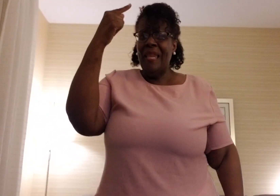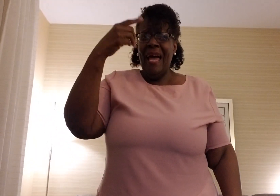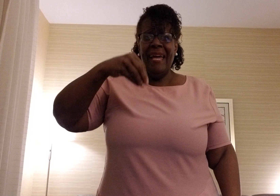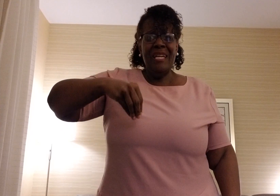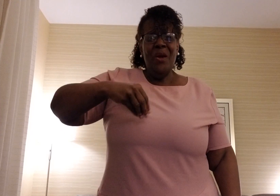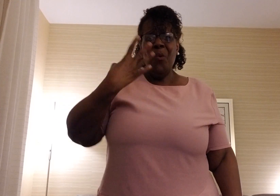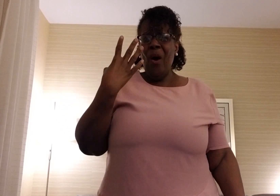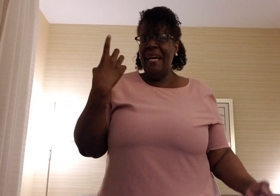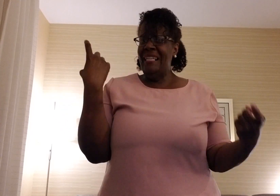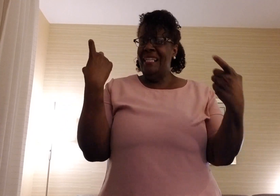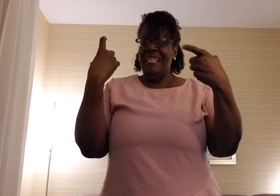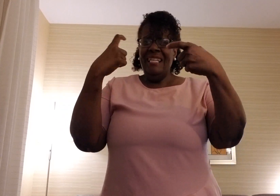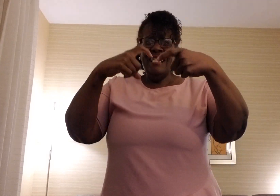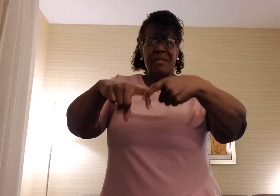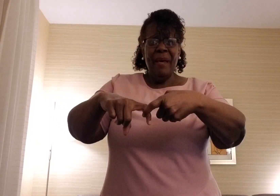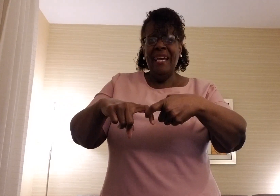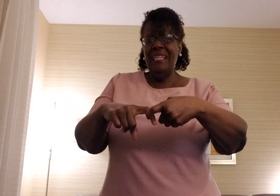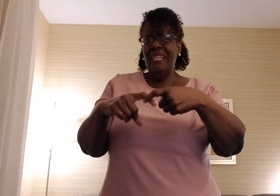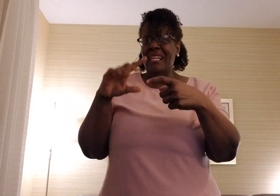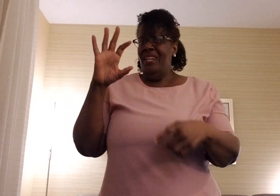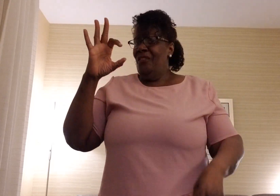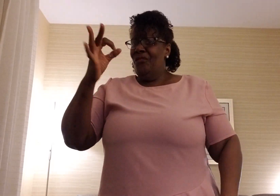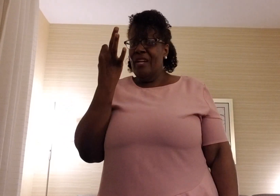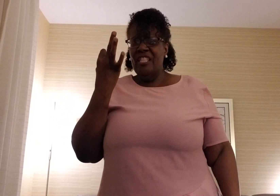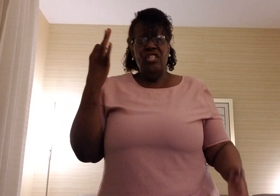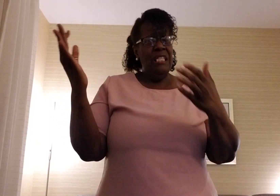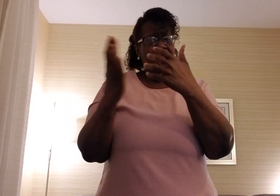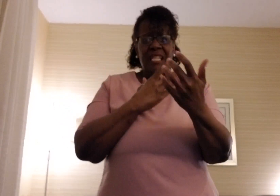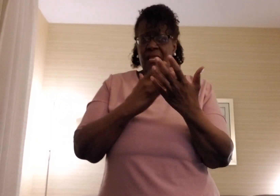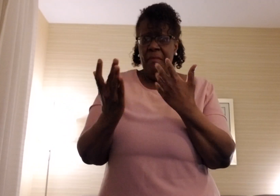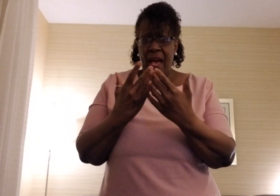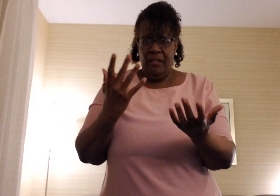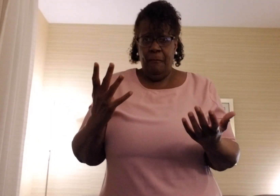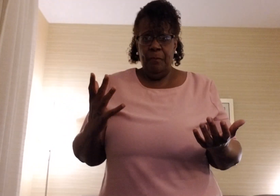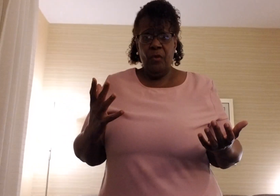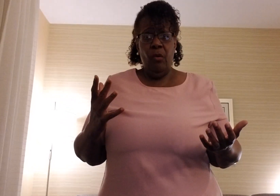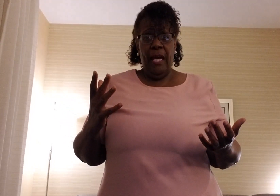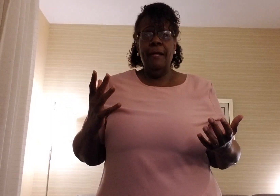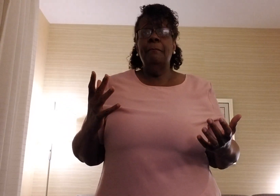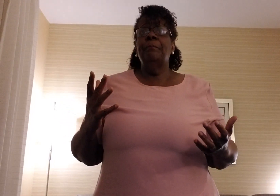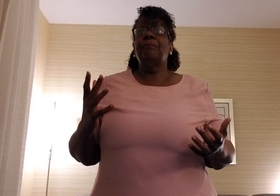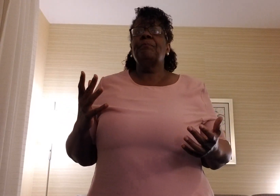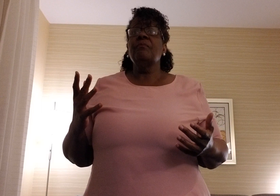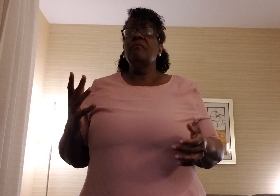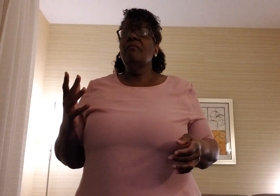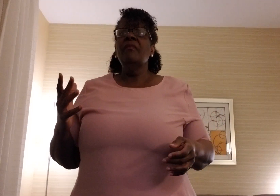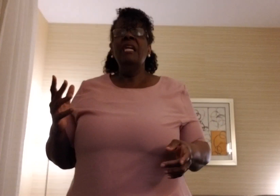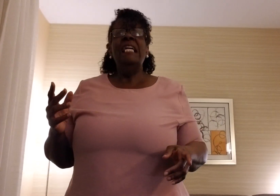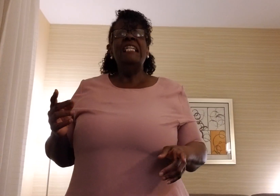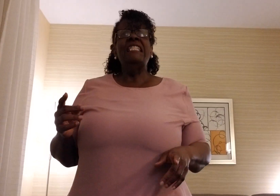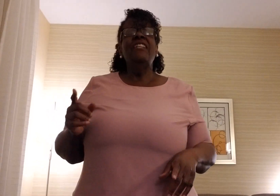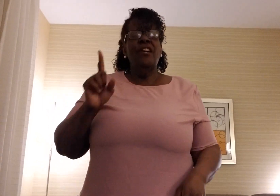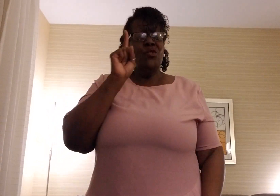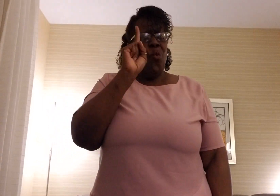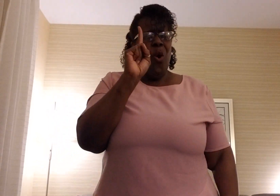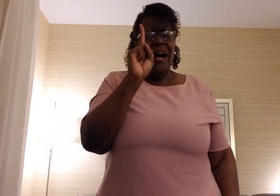Black, white, Hispanic, French. Doesn't matter. Okay? See, there's